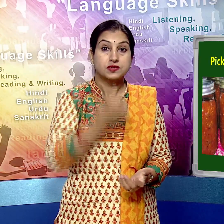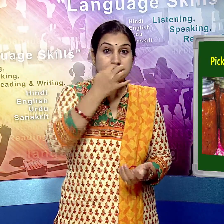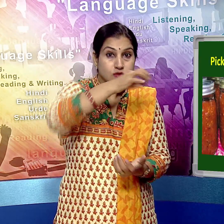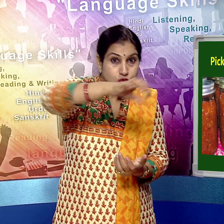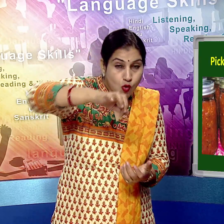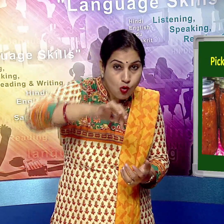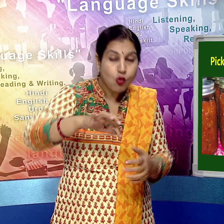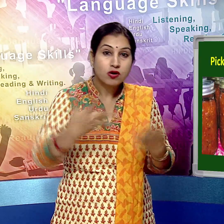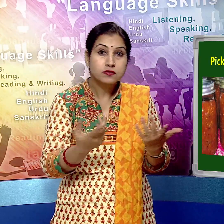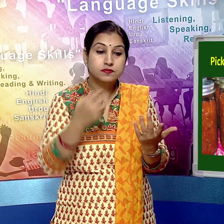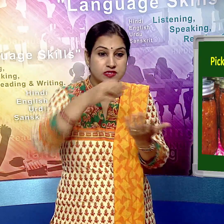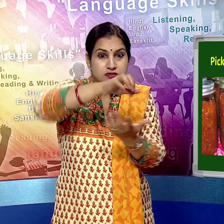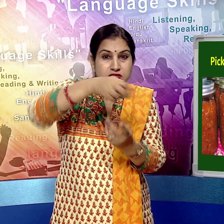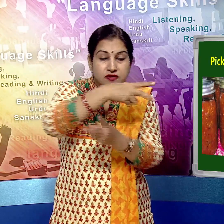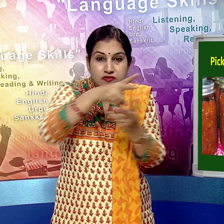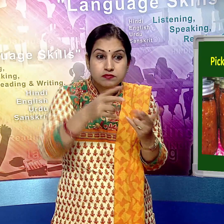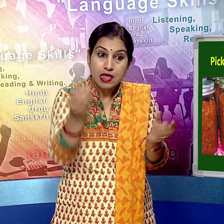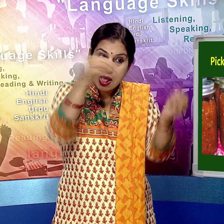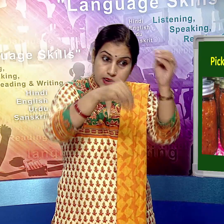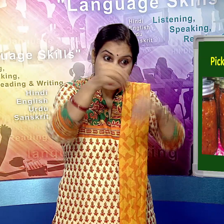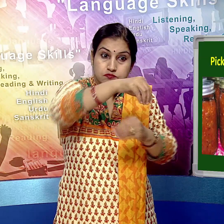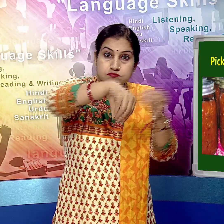Salt and spices added to the pickle